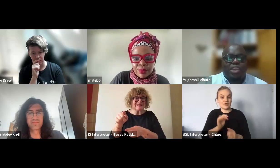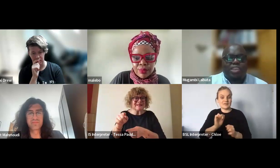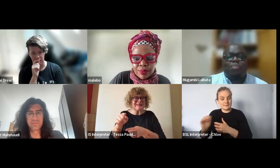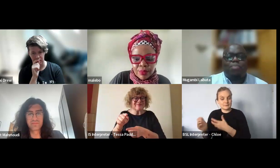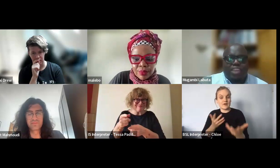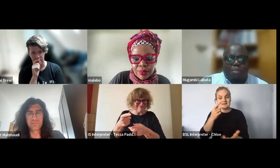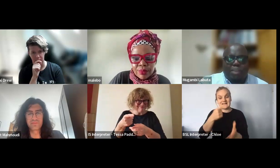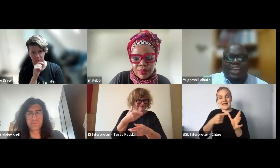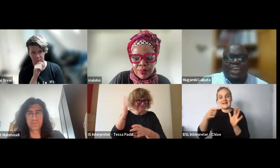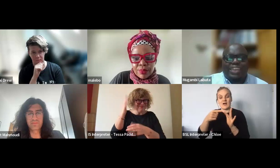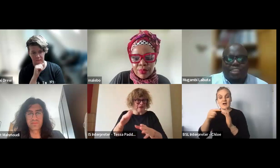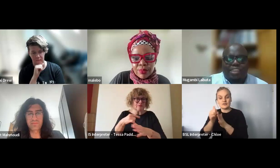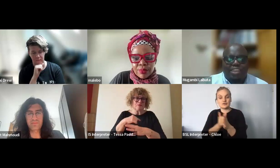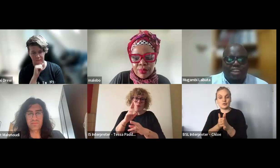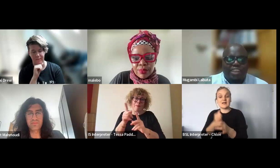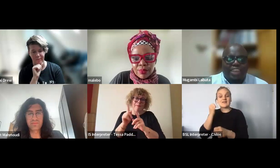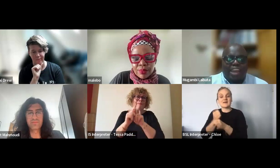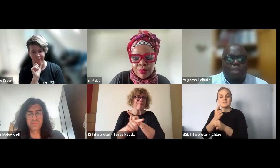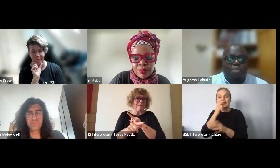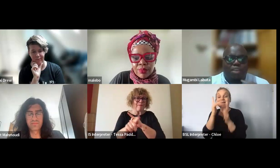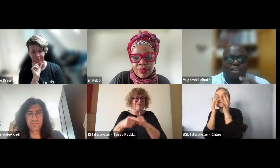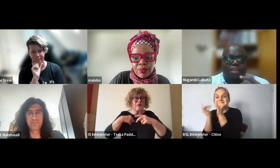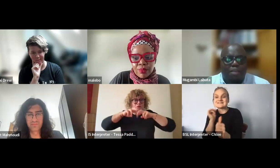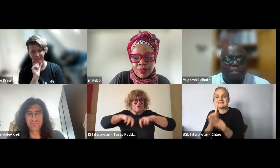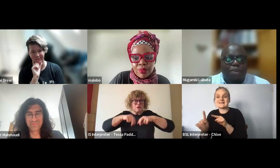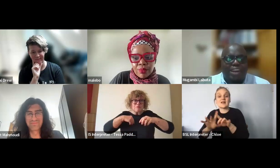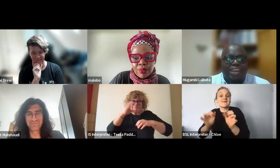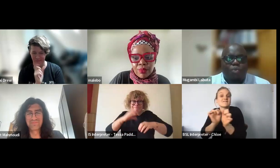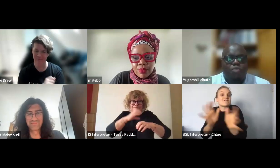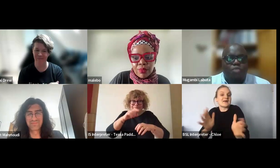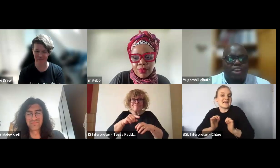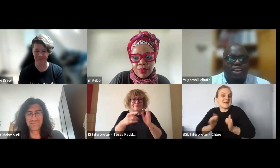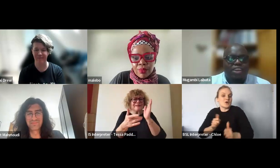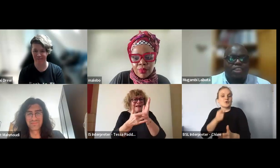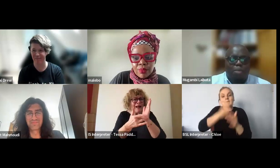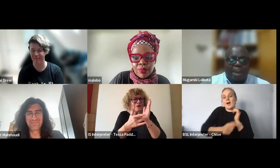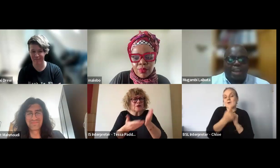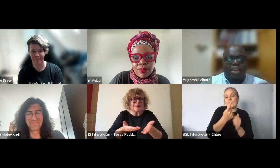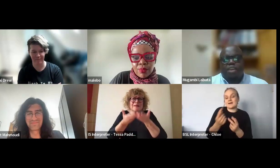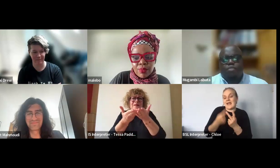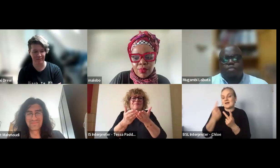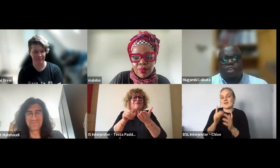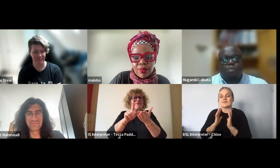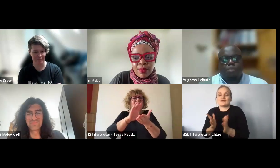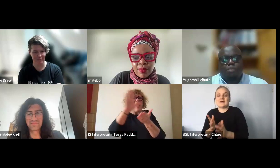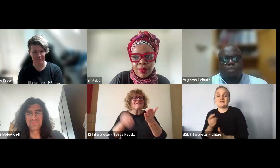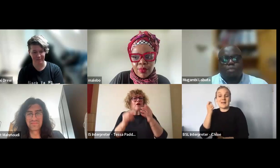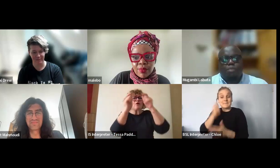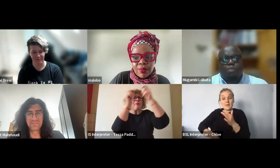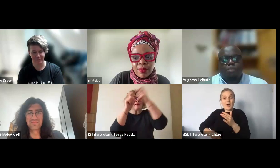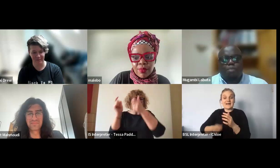AI tools as something that the governments can test. It's like a freebie. It's like buy one, get one free. So they buy, like, for